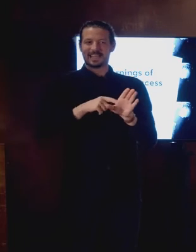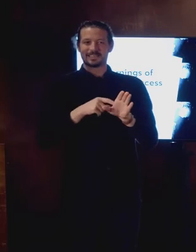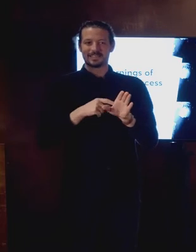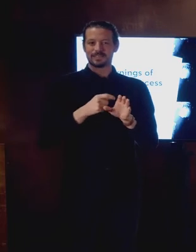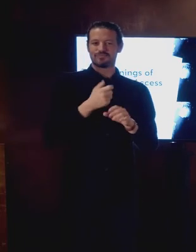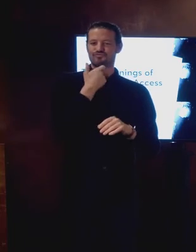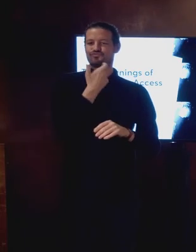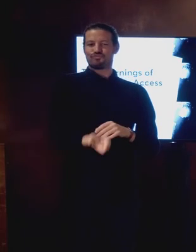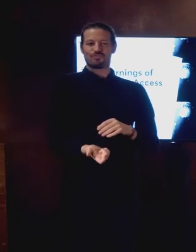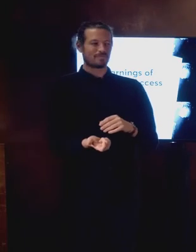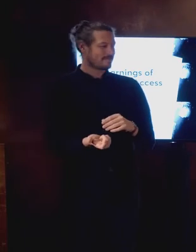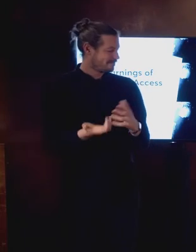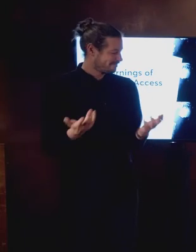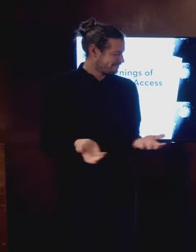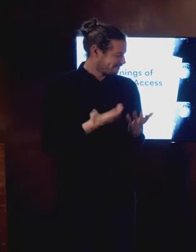and kind of